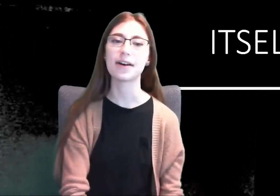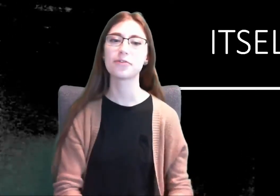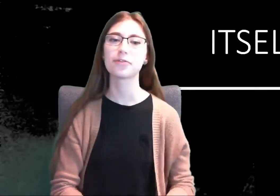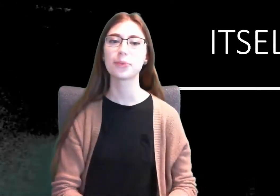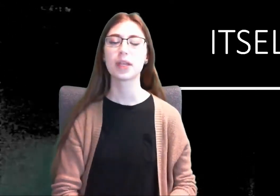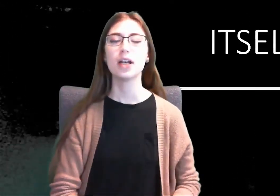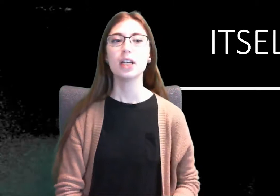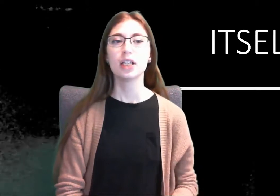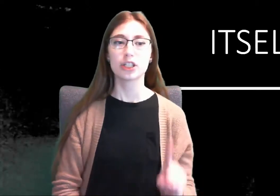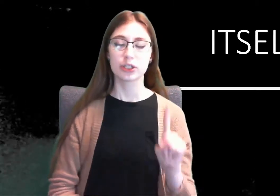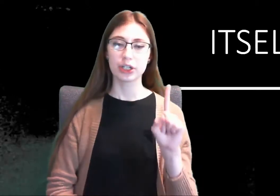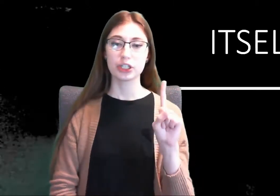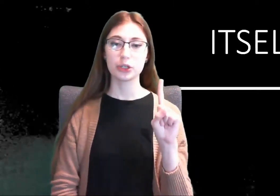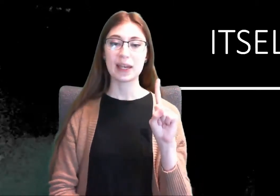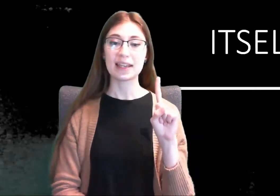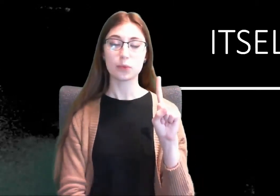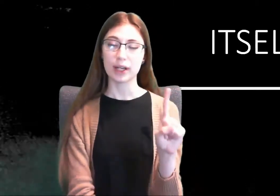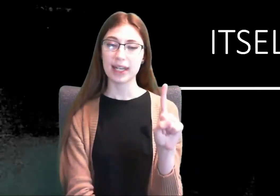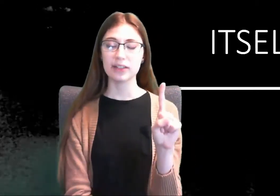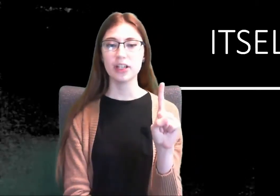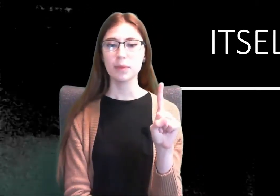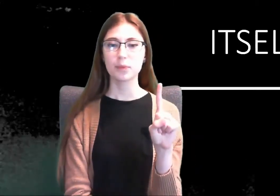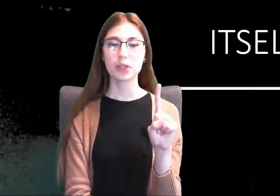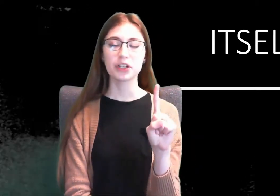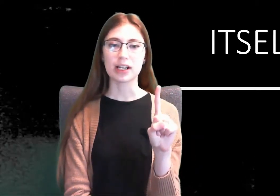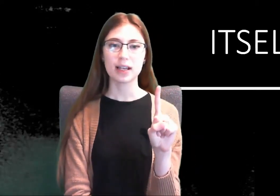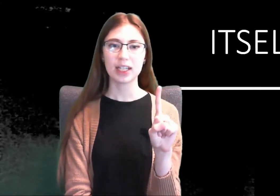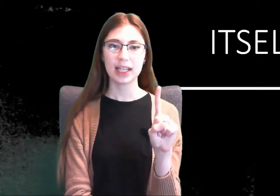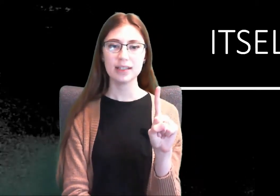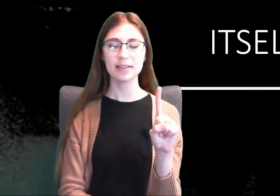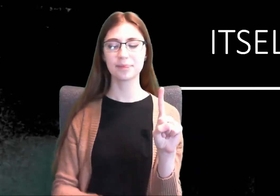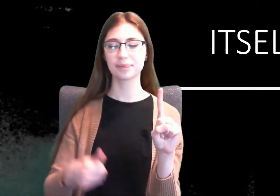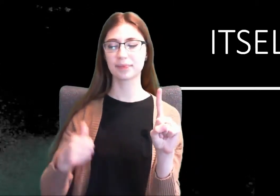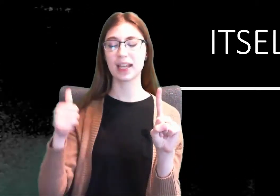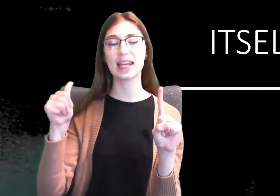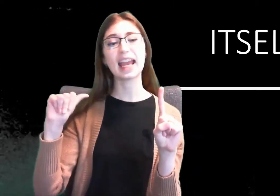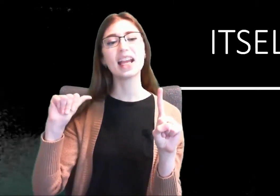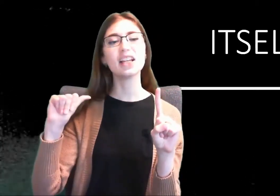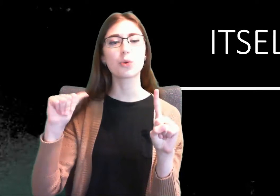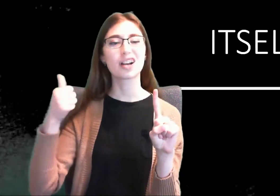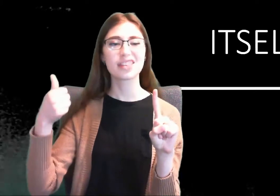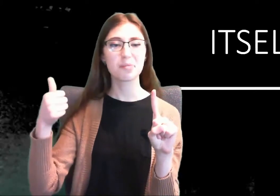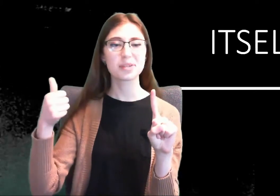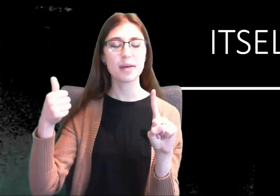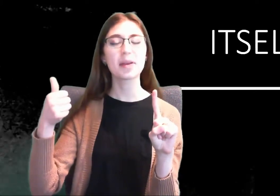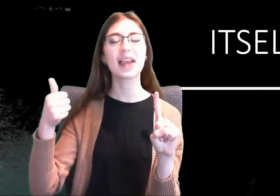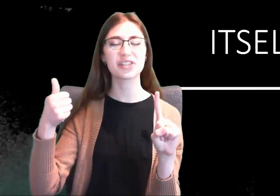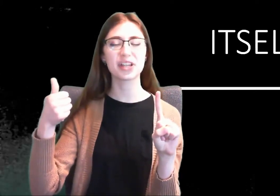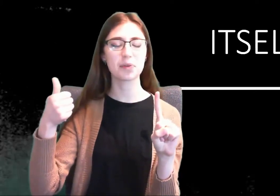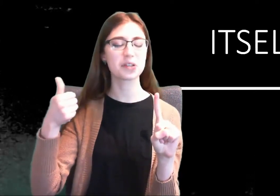Itself. So you can do a 1 hand shape with your non-dominant hand and an A or thumbs up hand shape with your